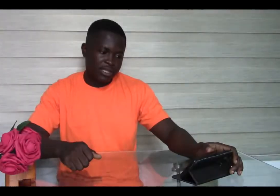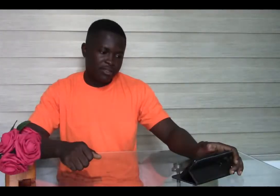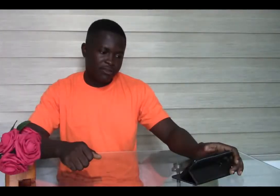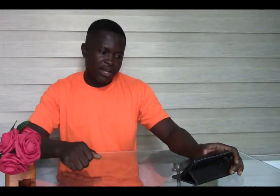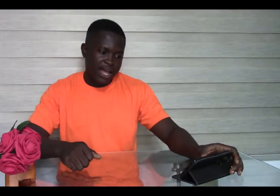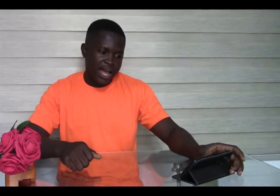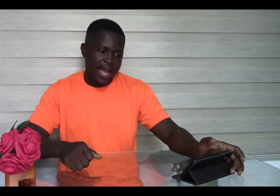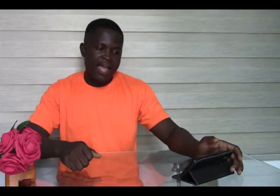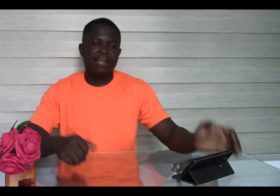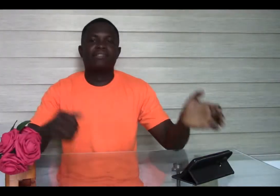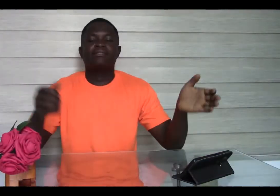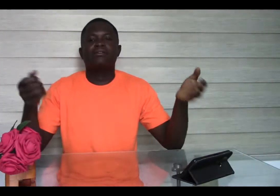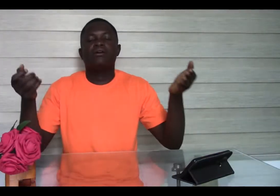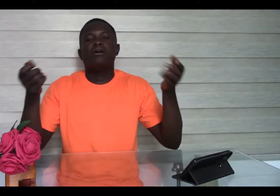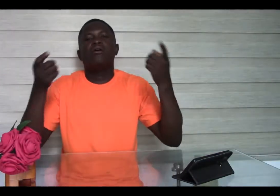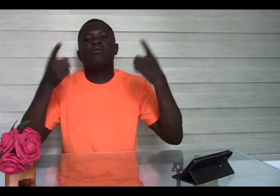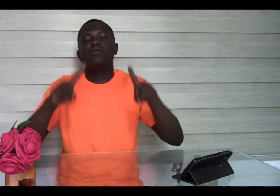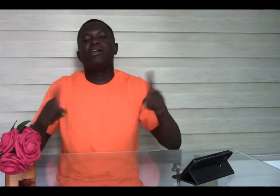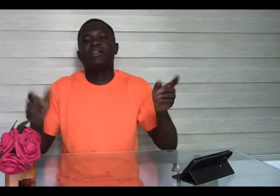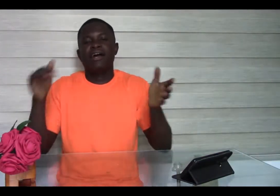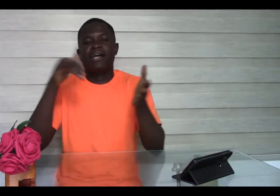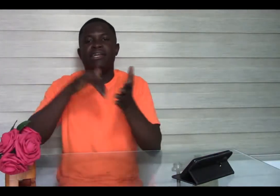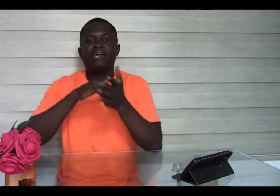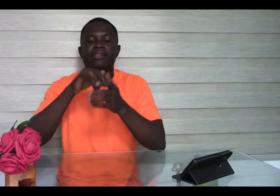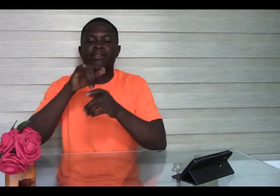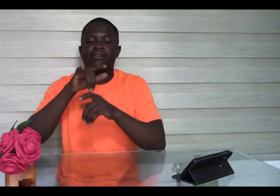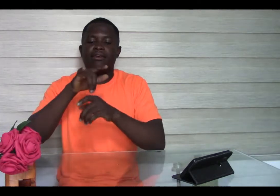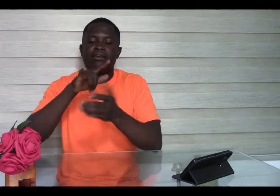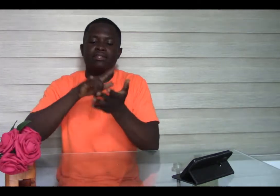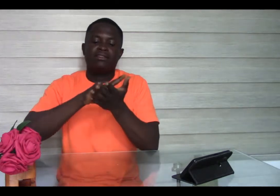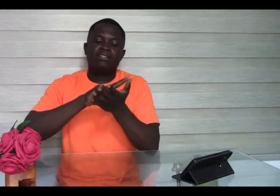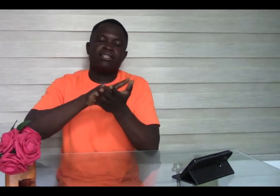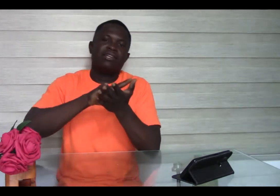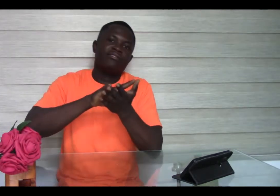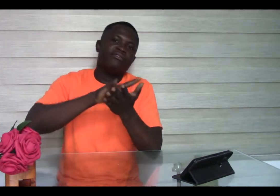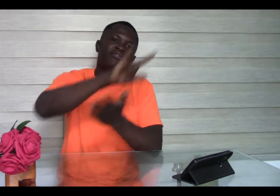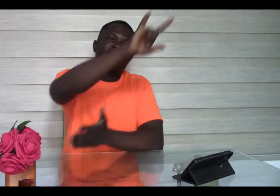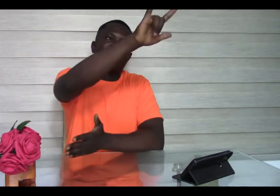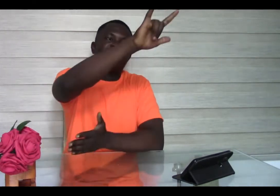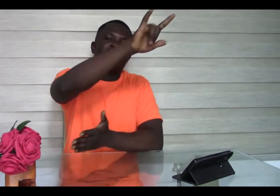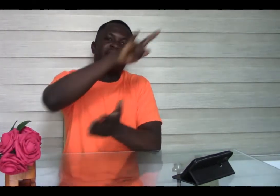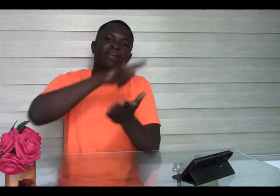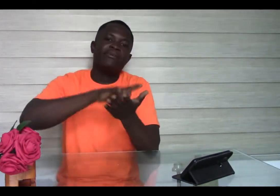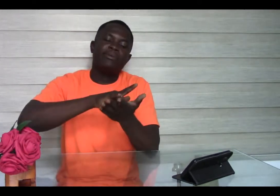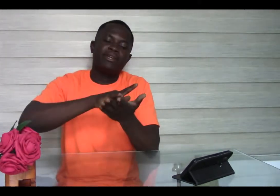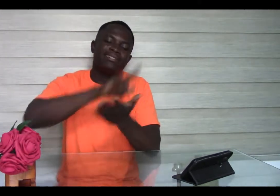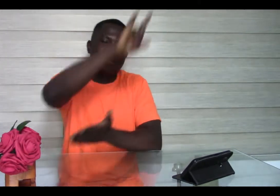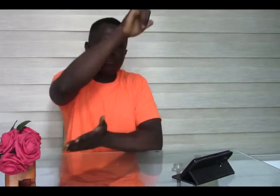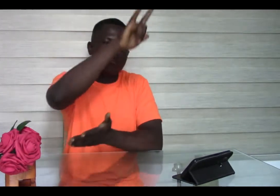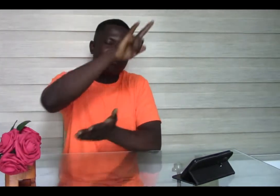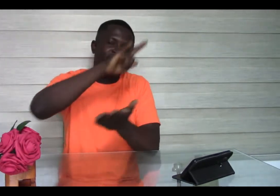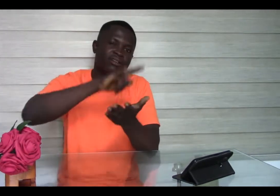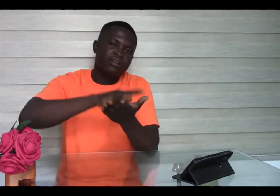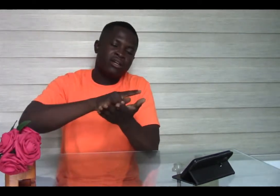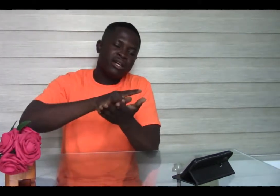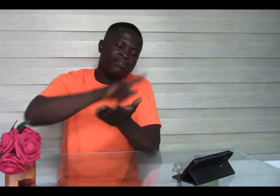So I asked when again. So this is the sign for an aeroplane taking off.